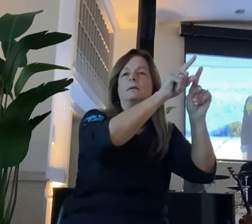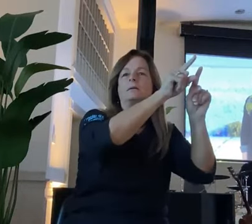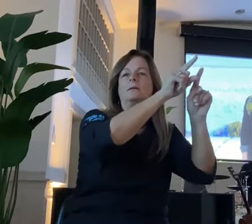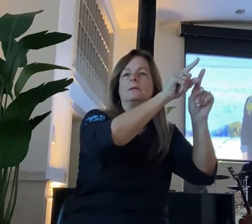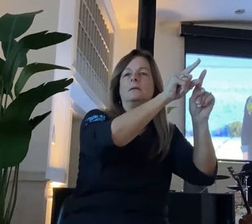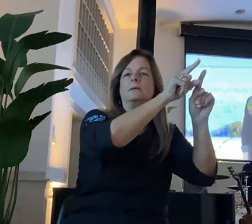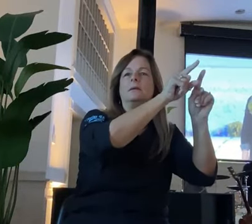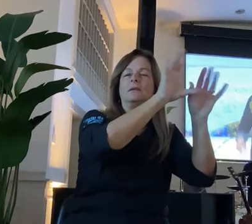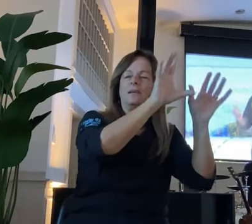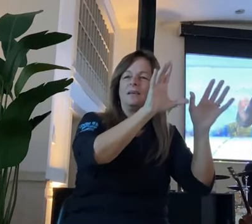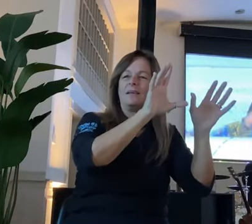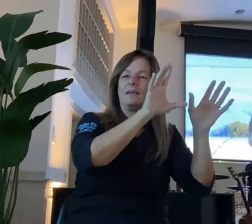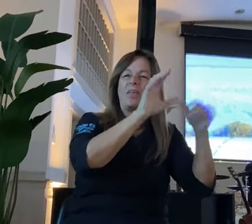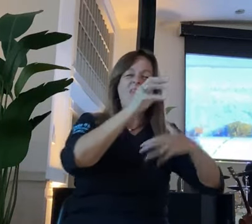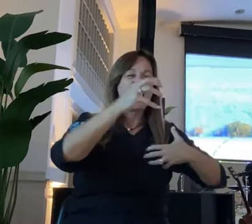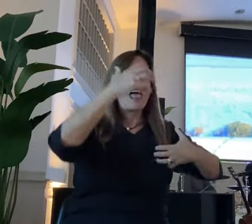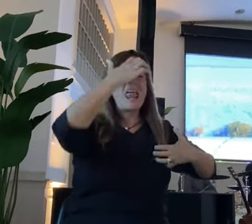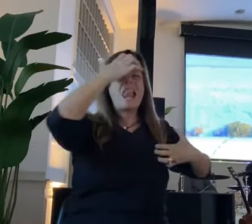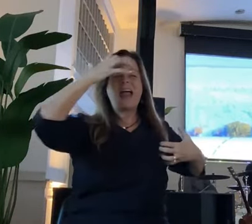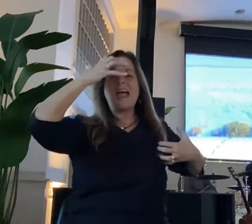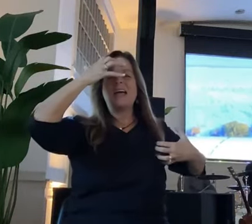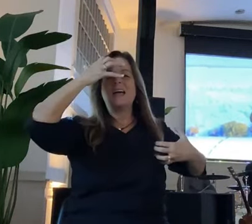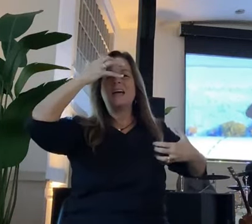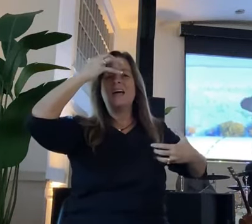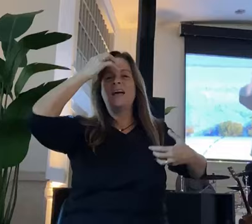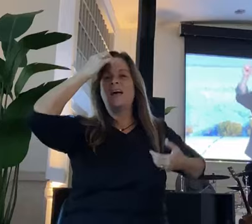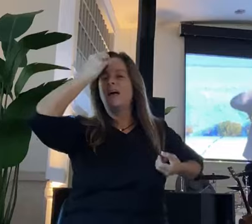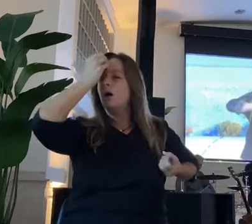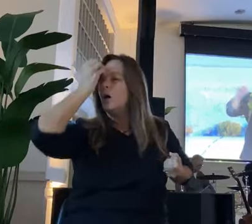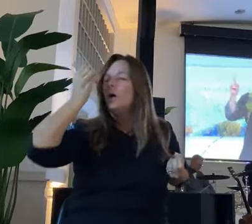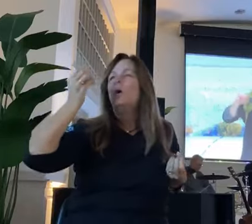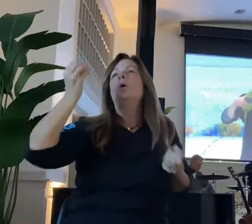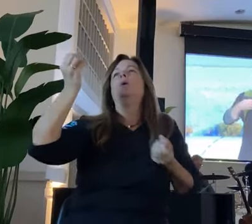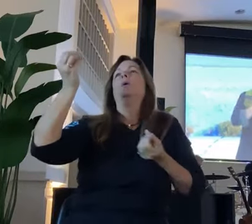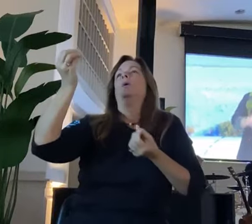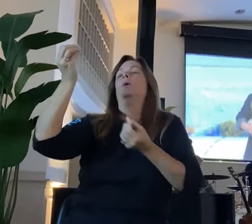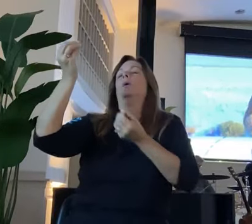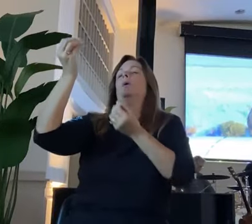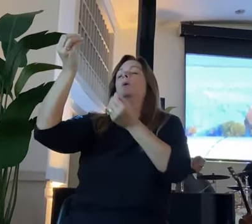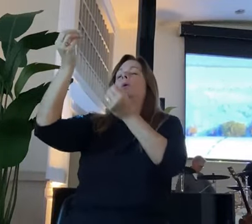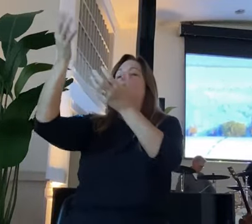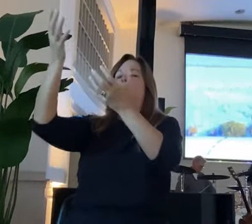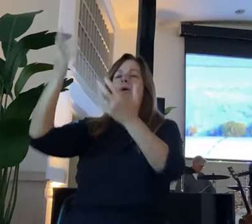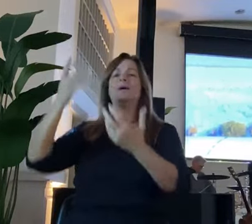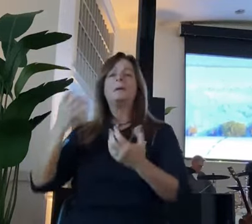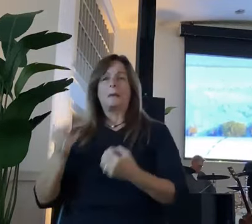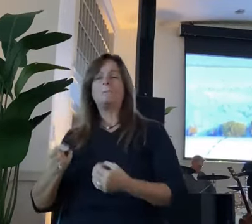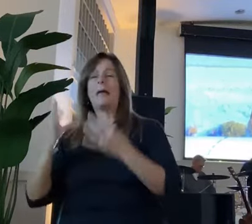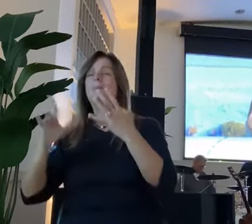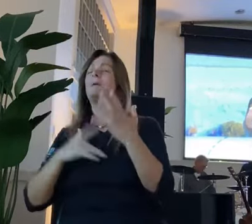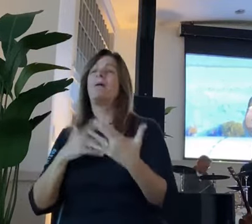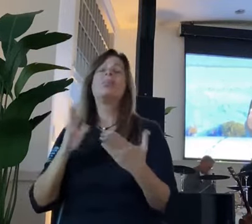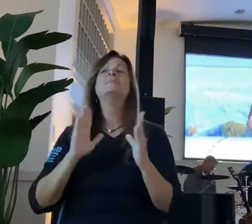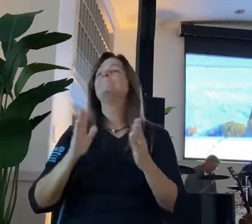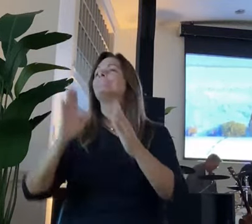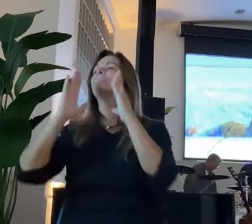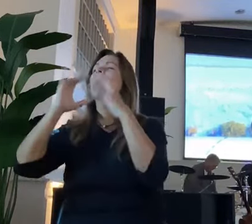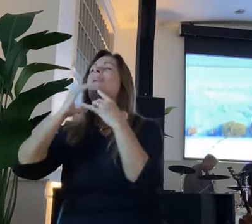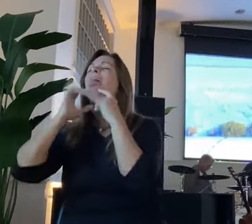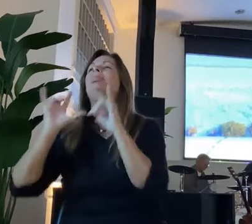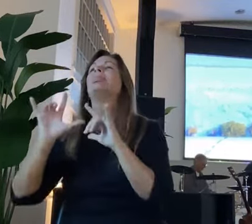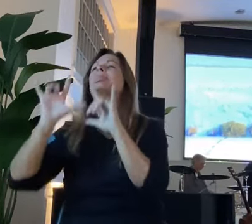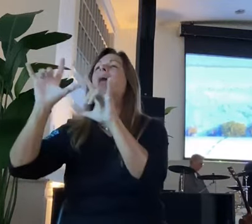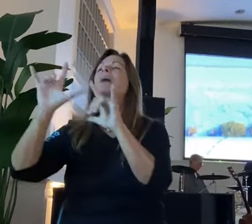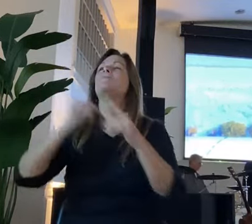up. There's a lot of Christians that have things right with the Lord, but there's just stuff that ain't right still on the inside. And you